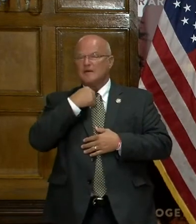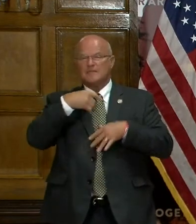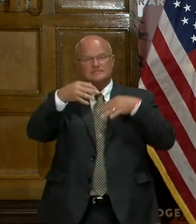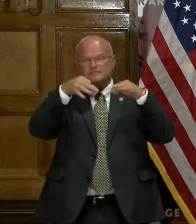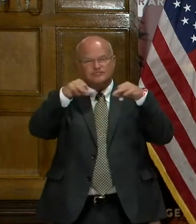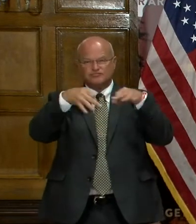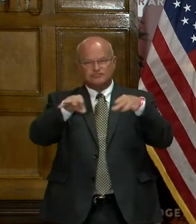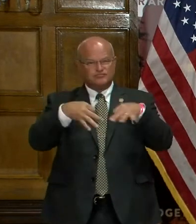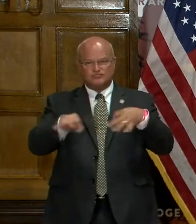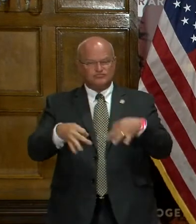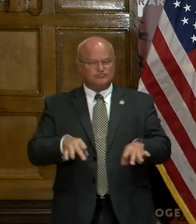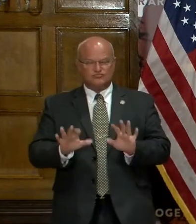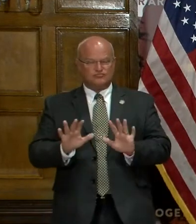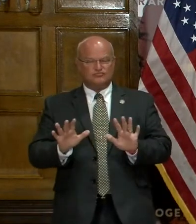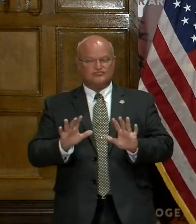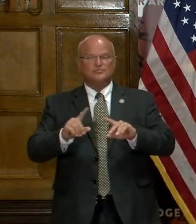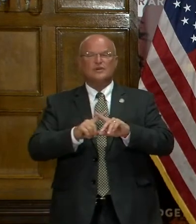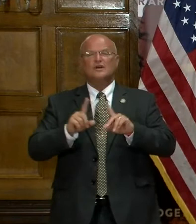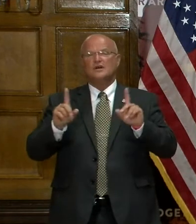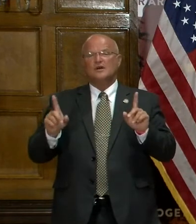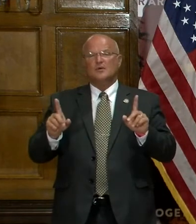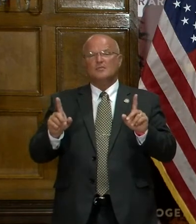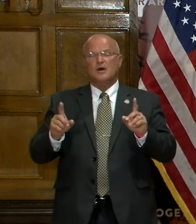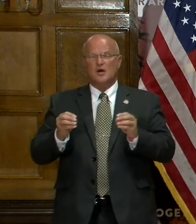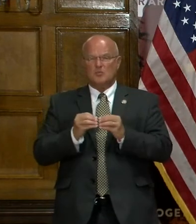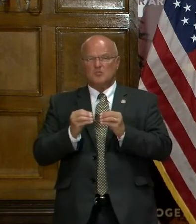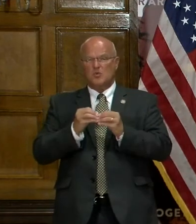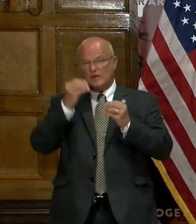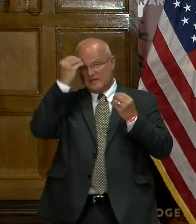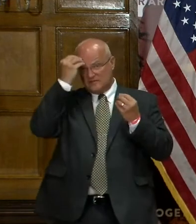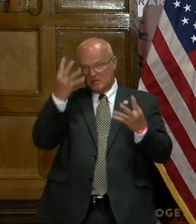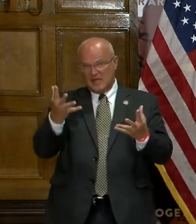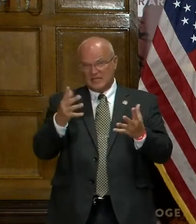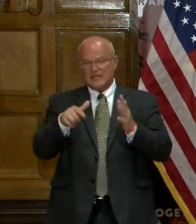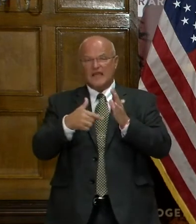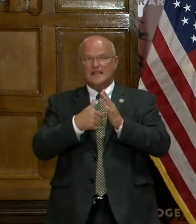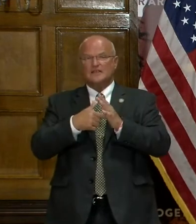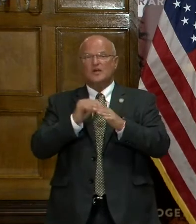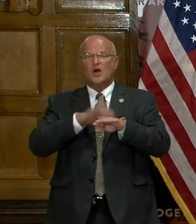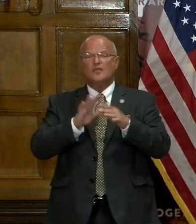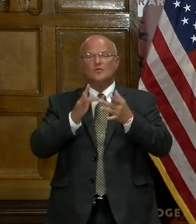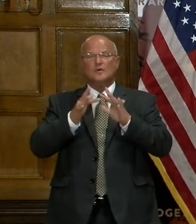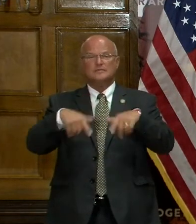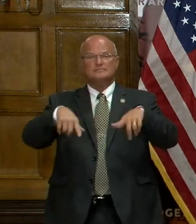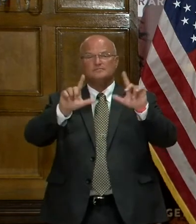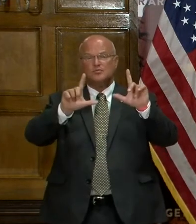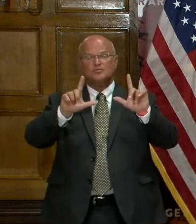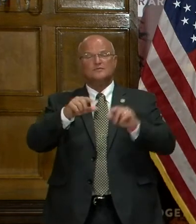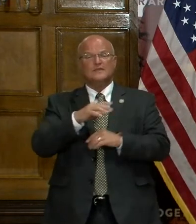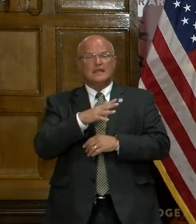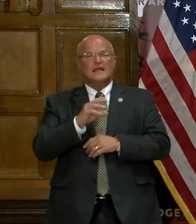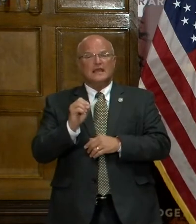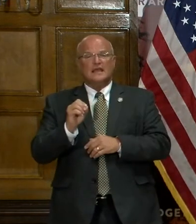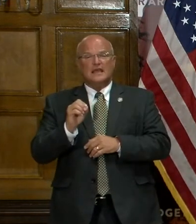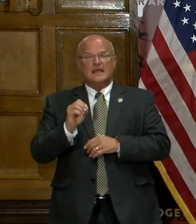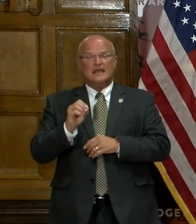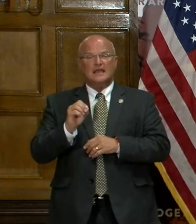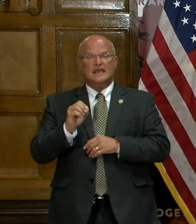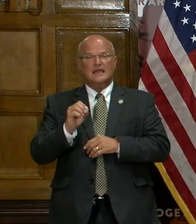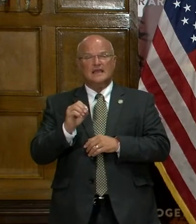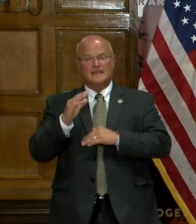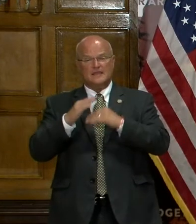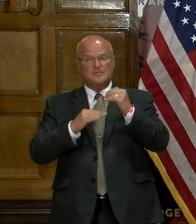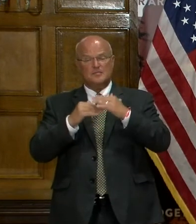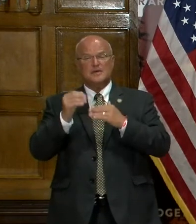to describe it in detail, but there'll be more information. This will go up on the website, and the